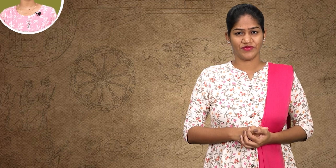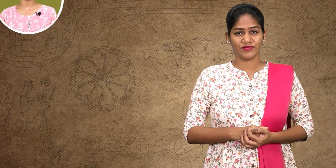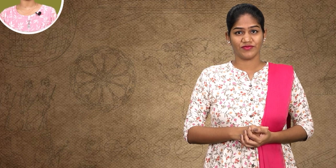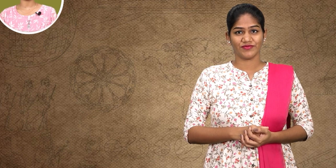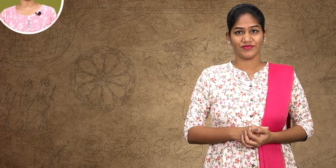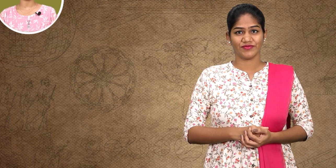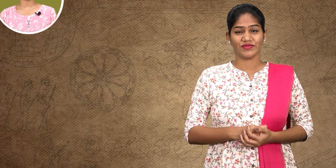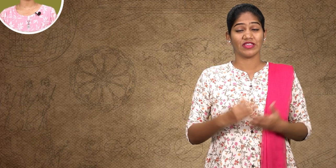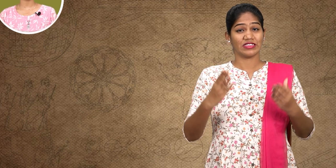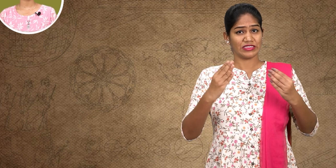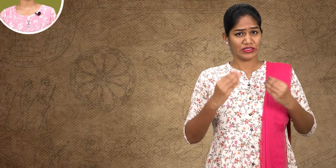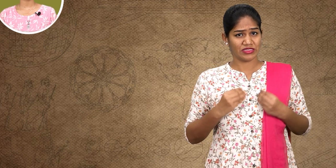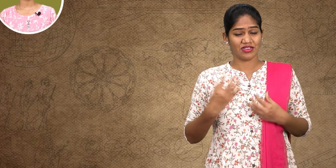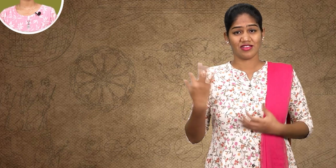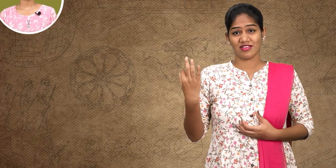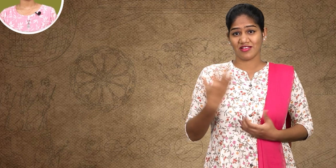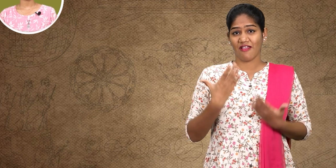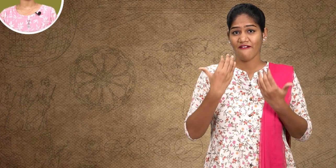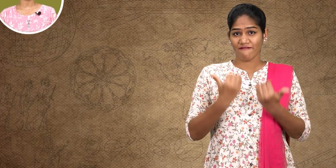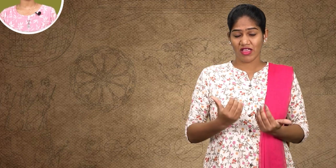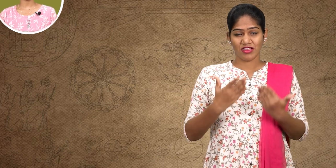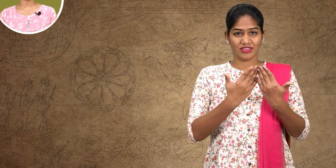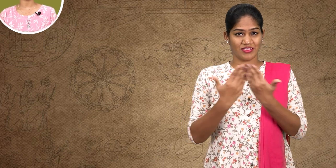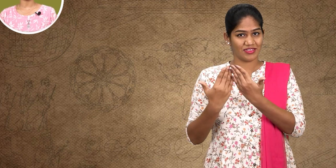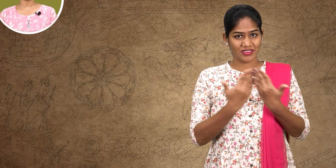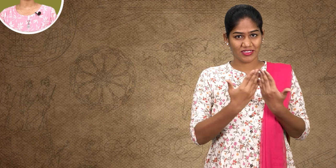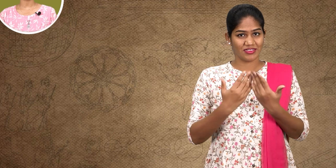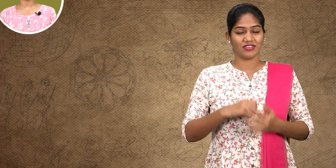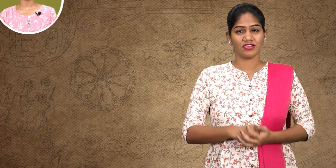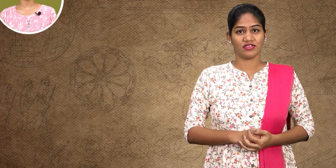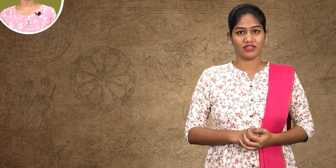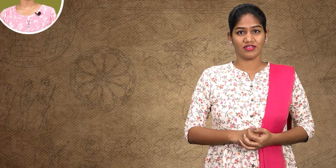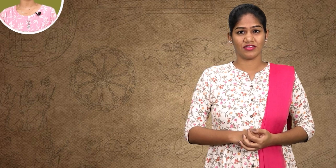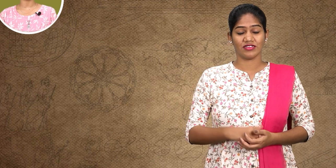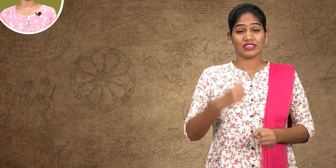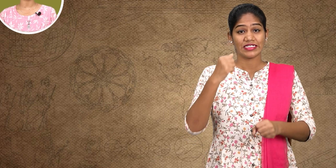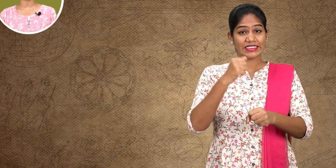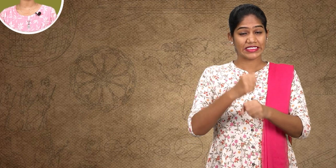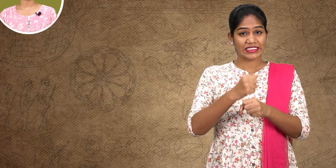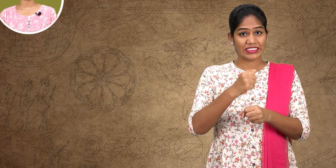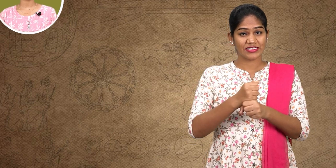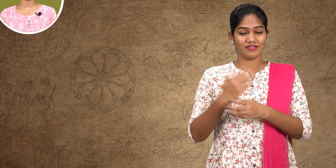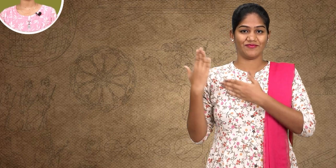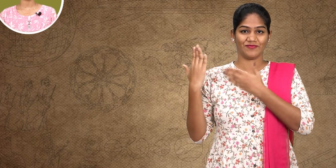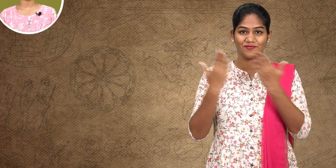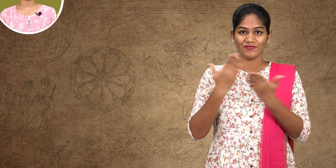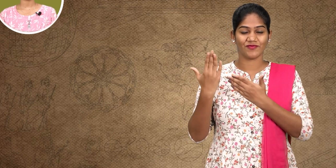Western education and take up government service.